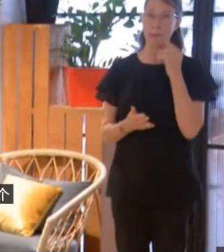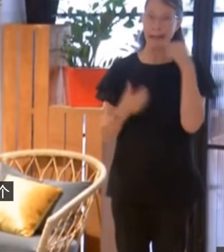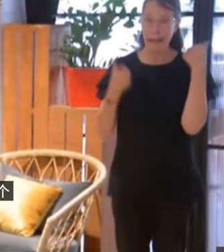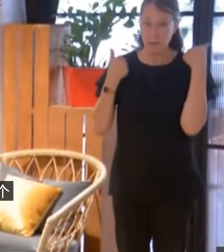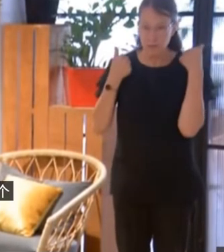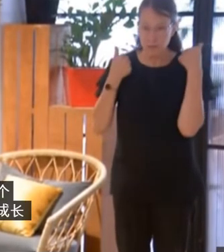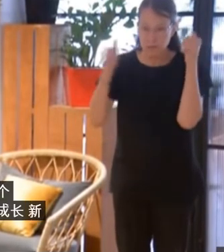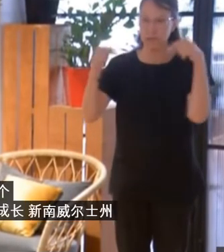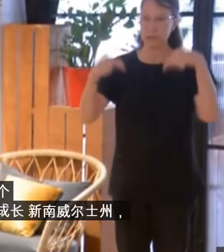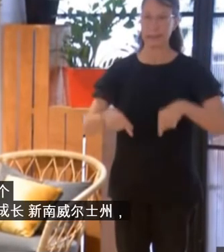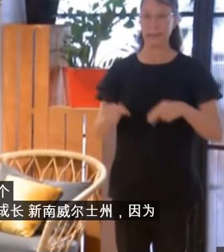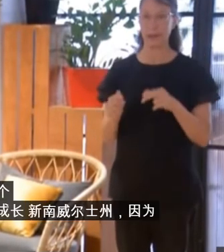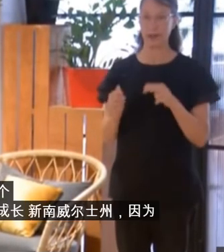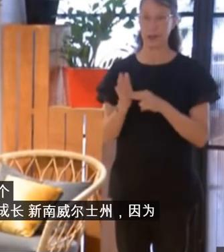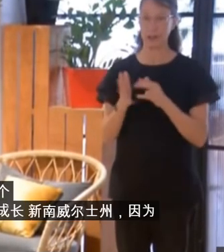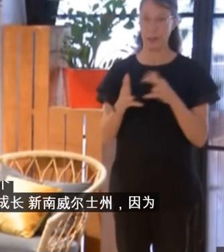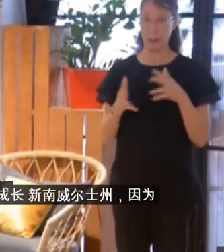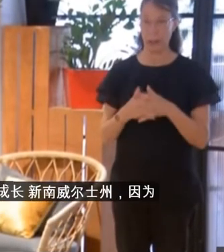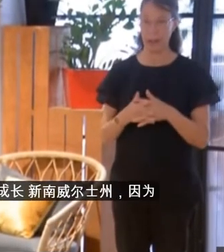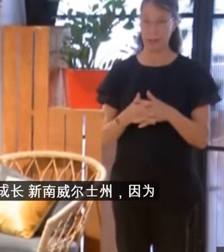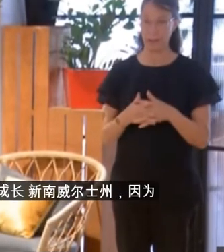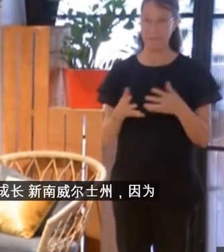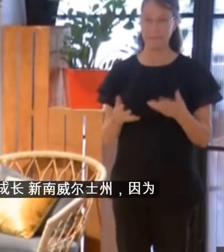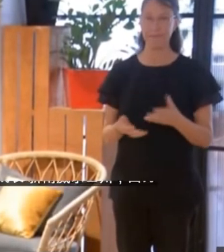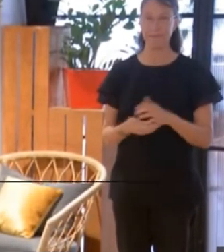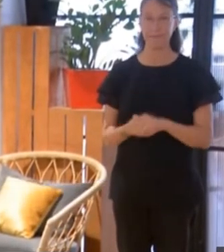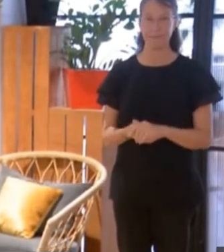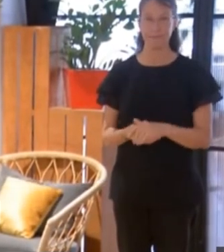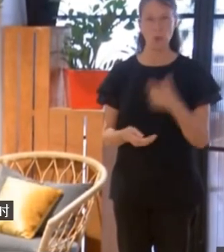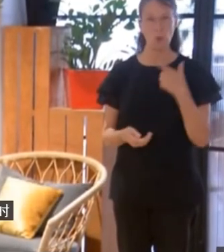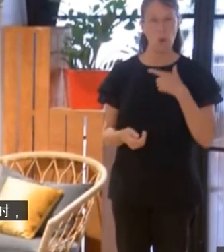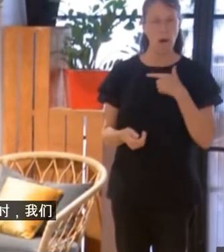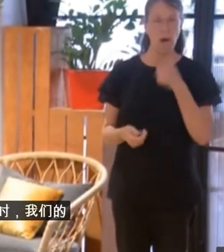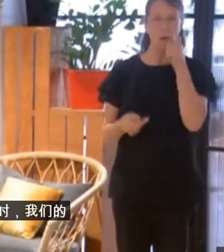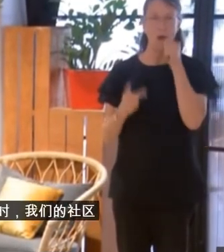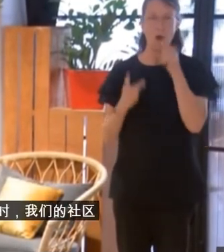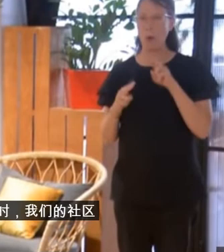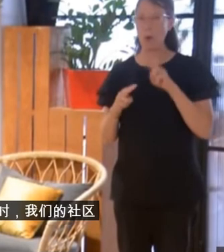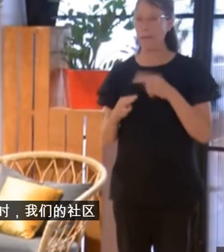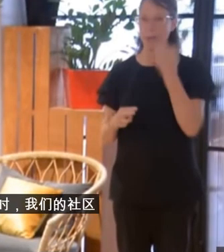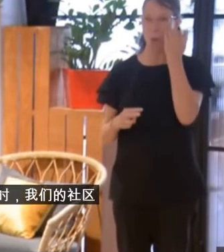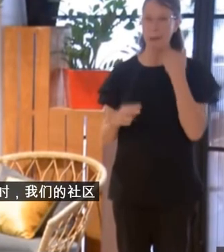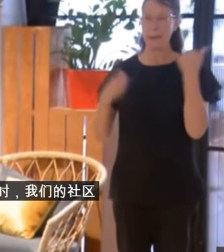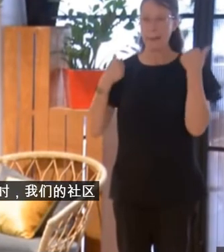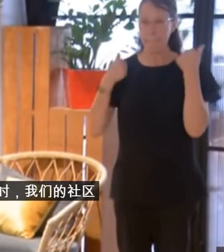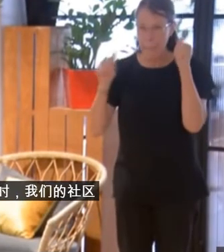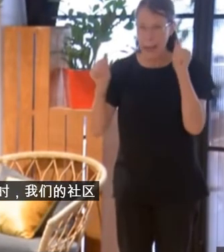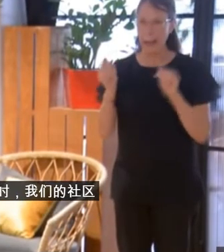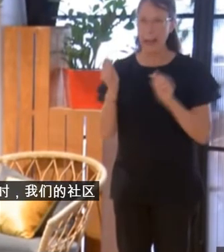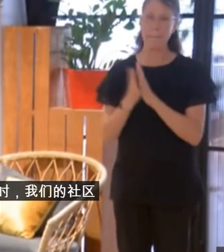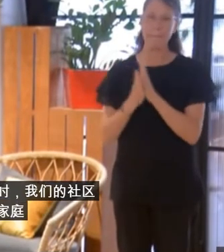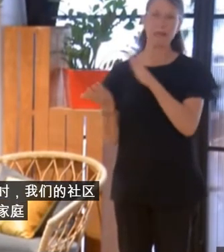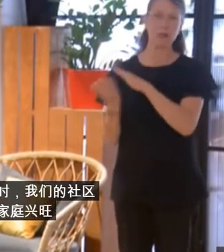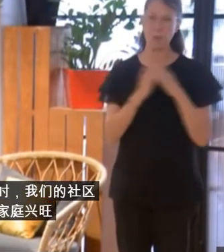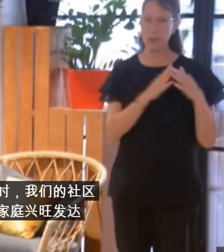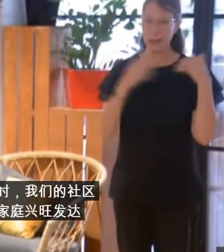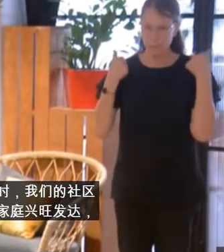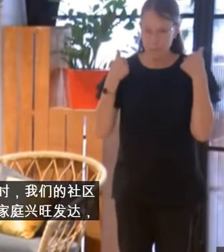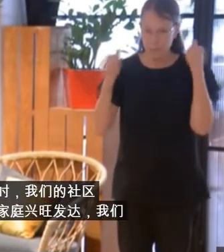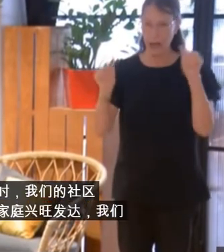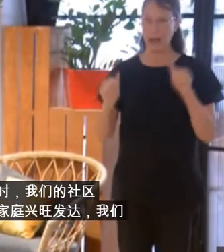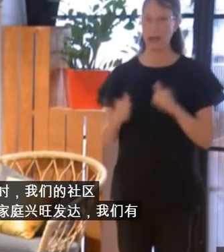in this great state of New South Wales, because we know that when women thrive, our communities thrive, our families